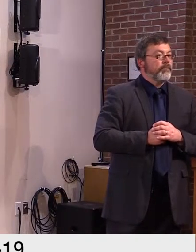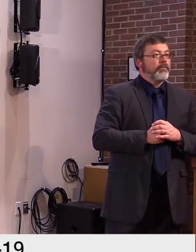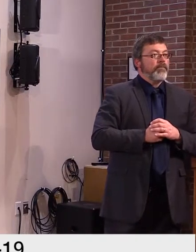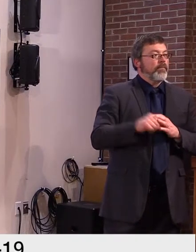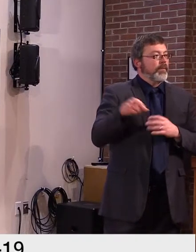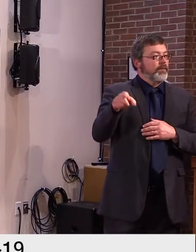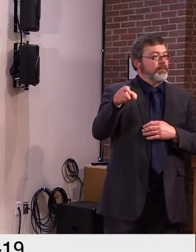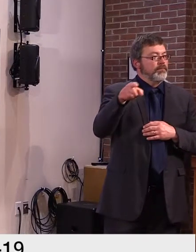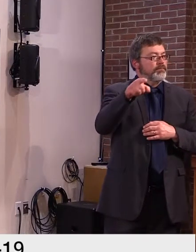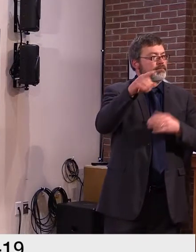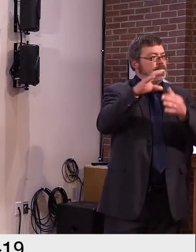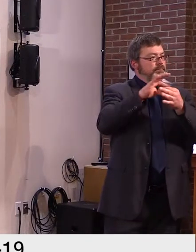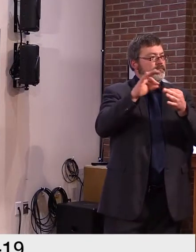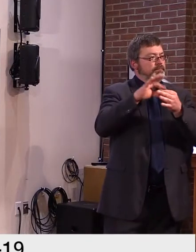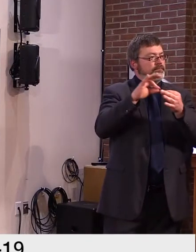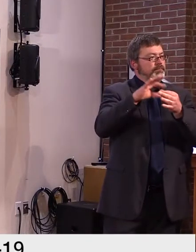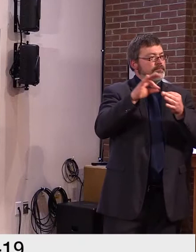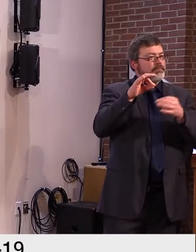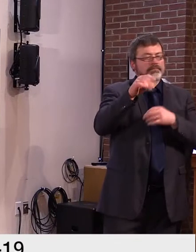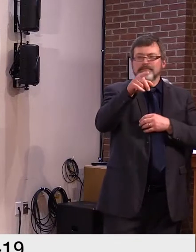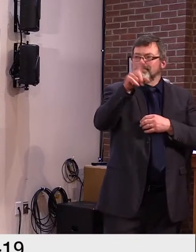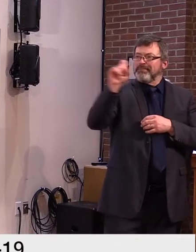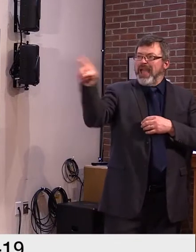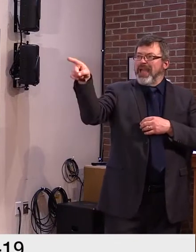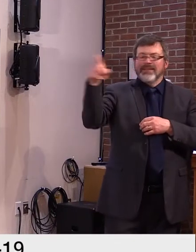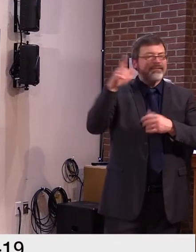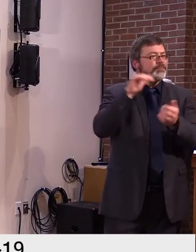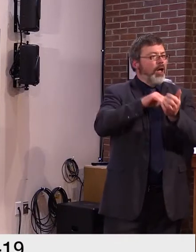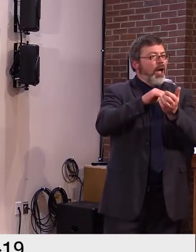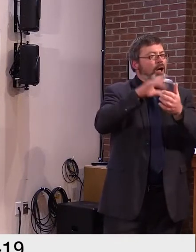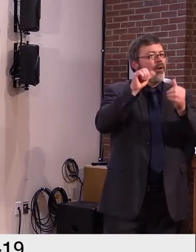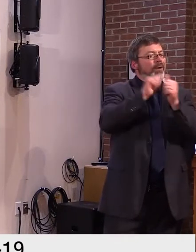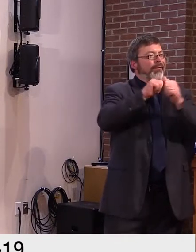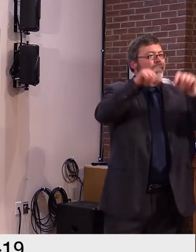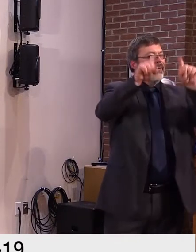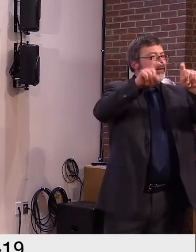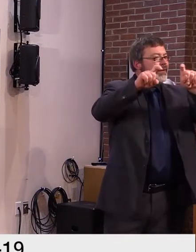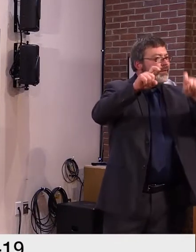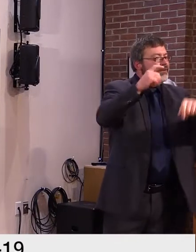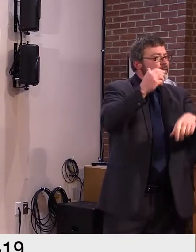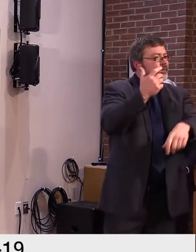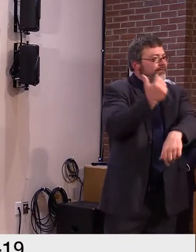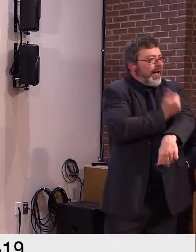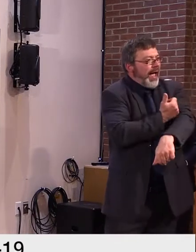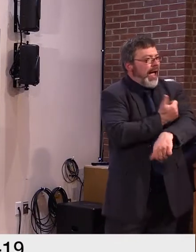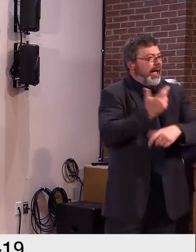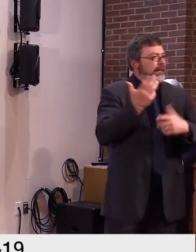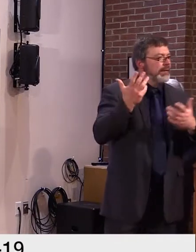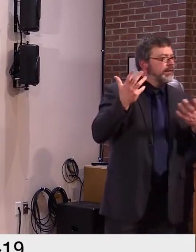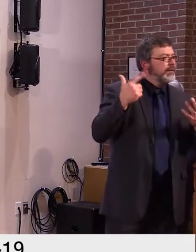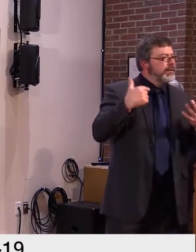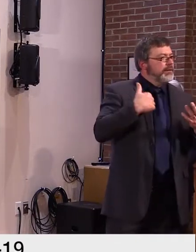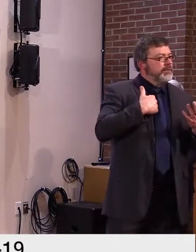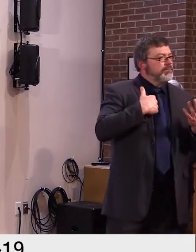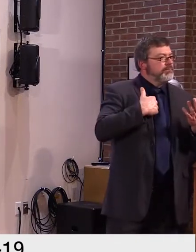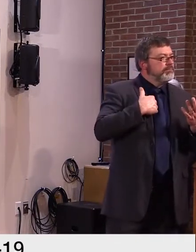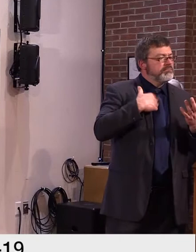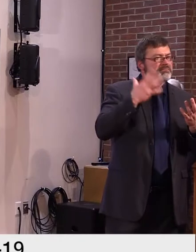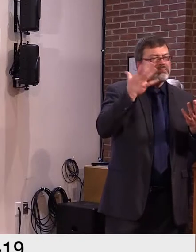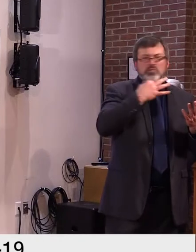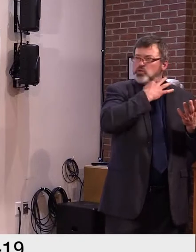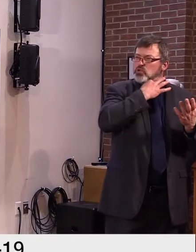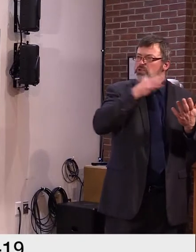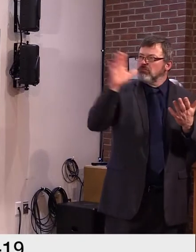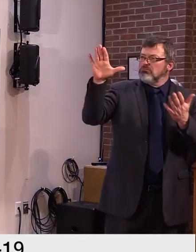experimental drugs that President Trump is taking, I'm wondering, what do we know about them? And also, I